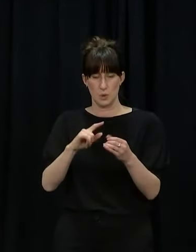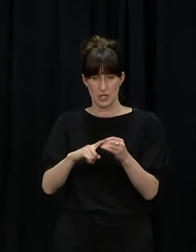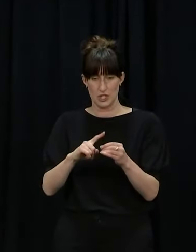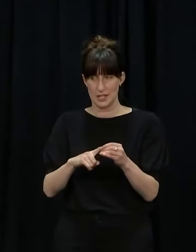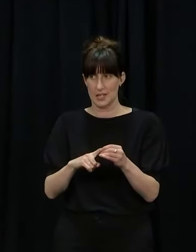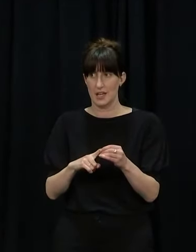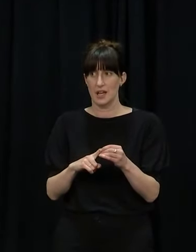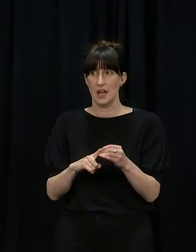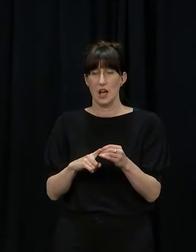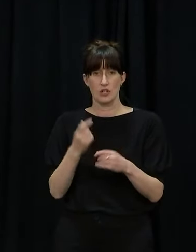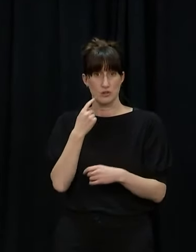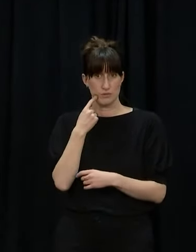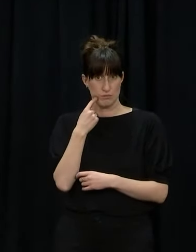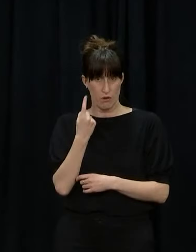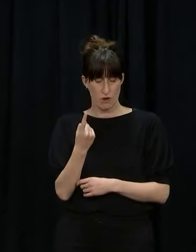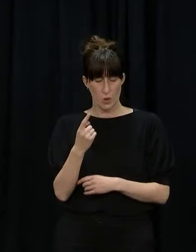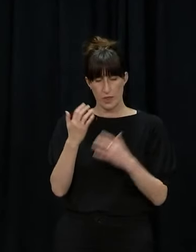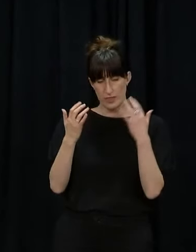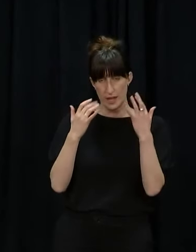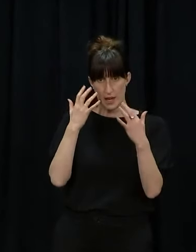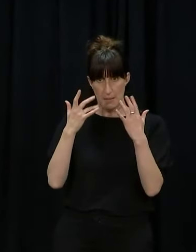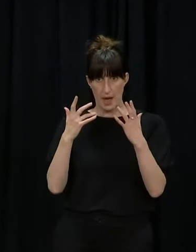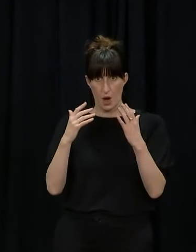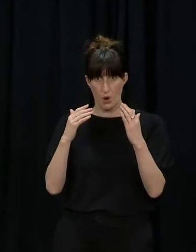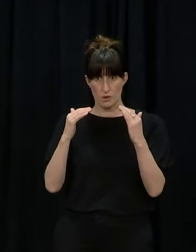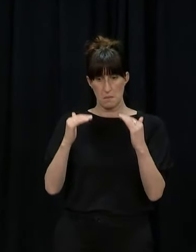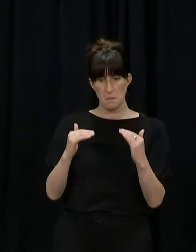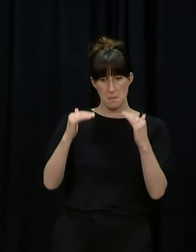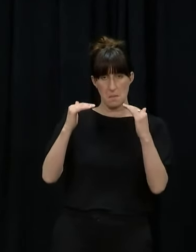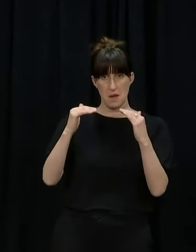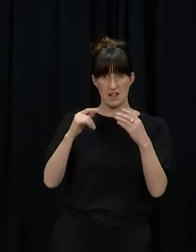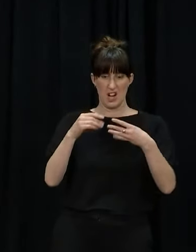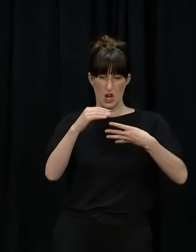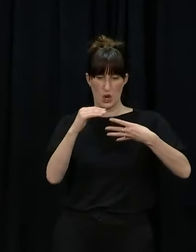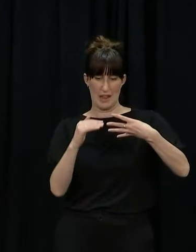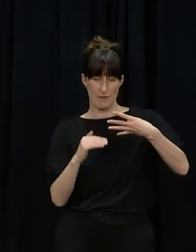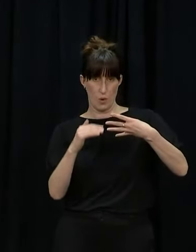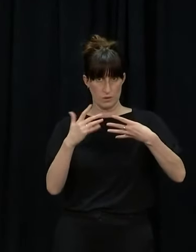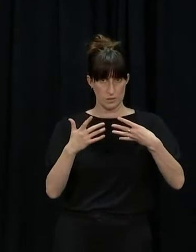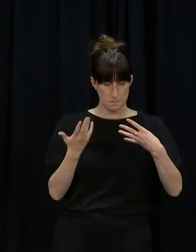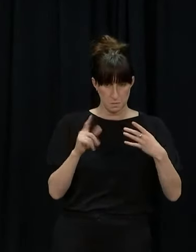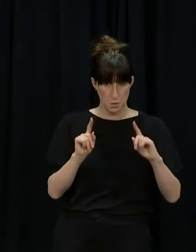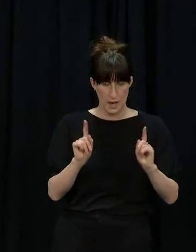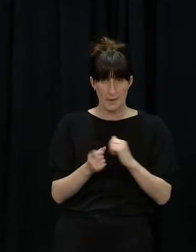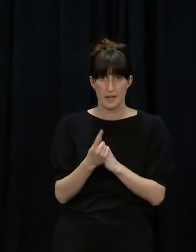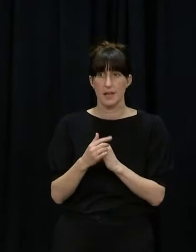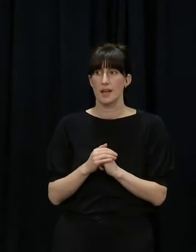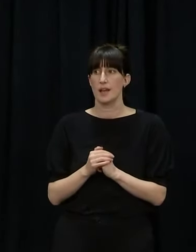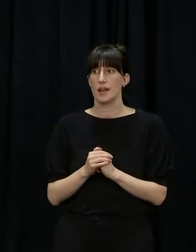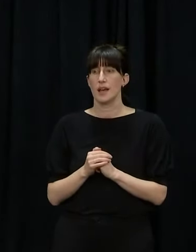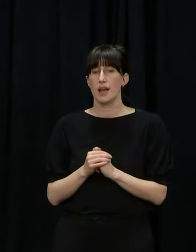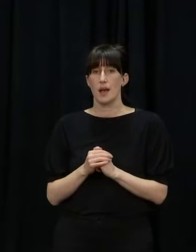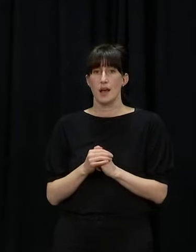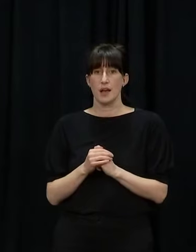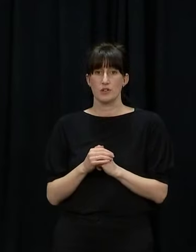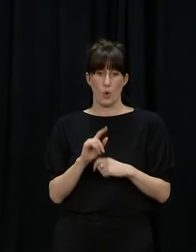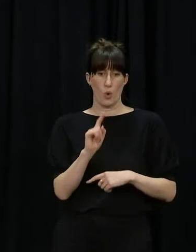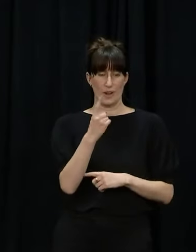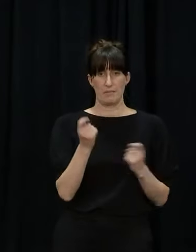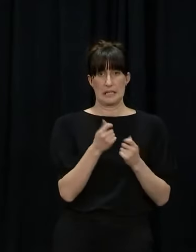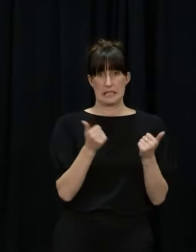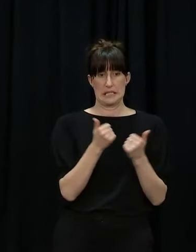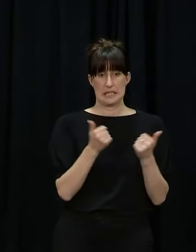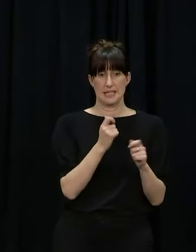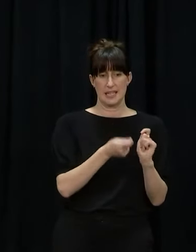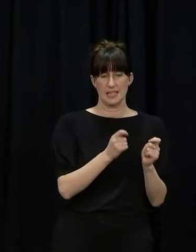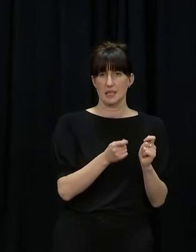look at levels and how you might move, is there a particular threshold for how much testing you would like to see in areas outside of Auckland, particularly the South